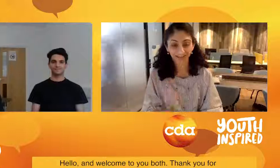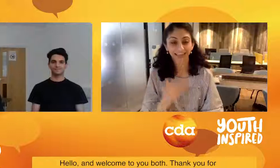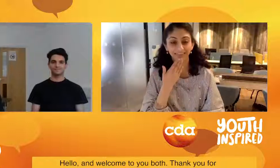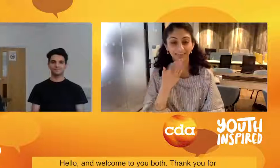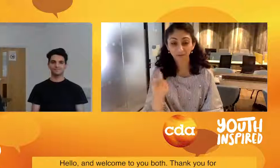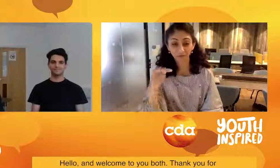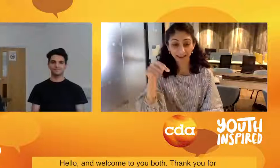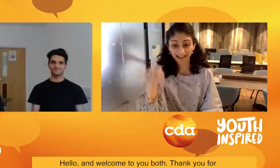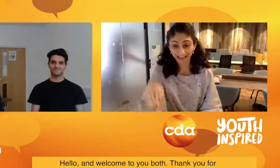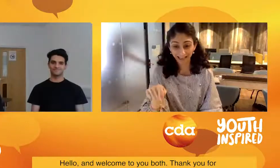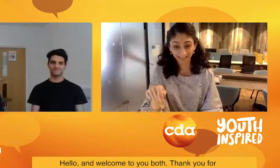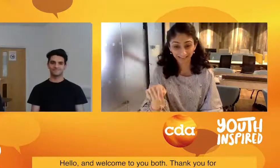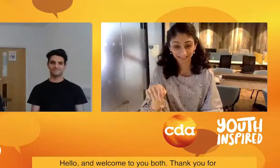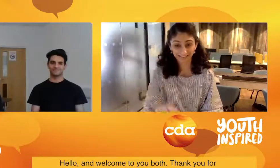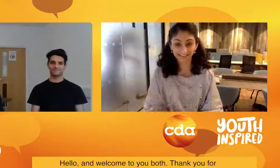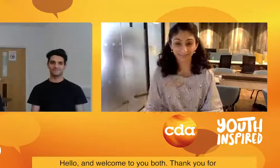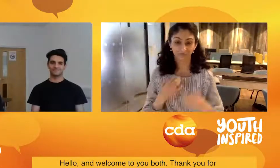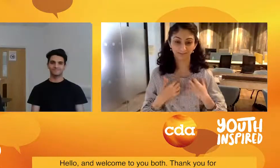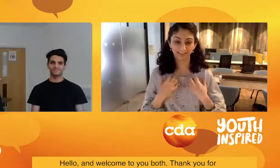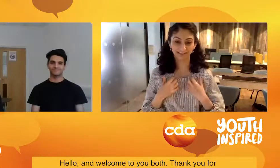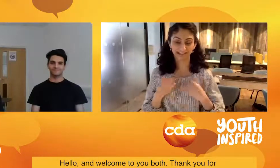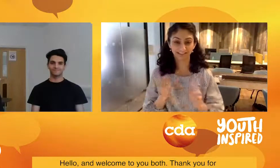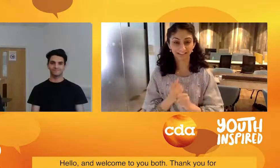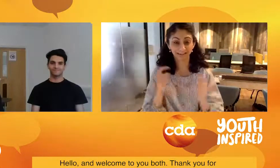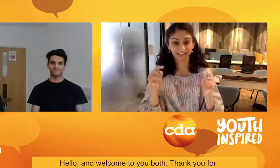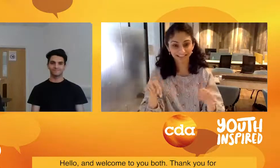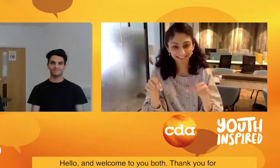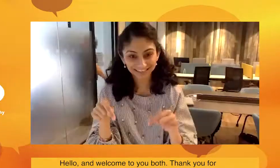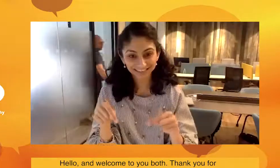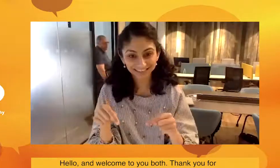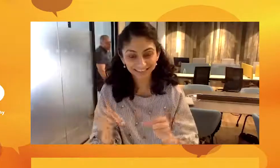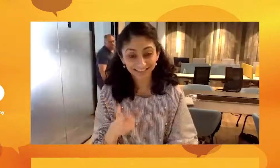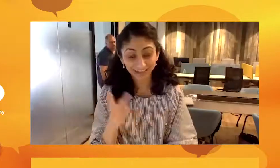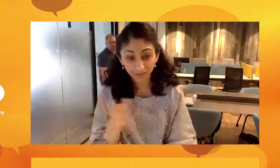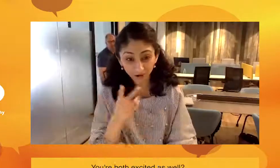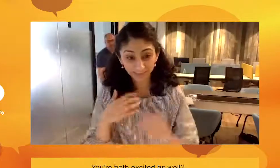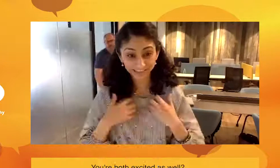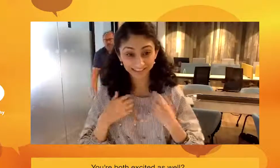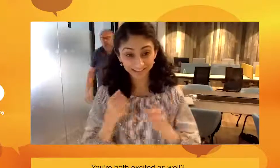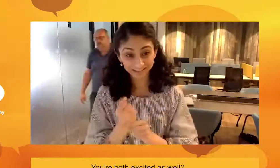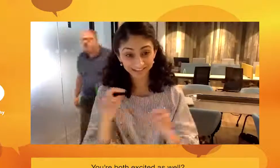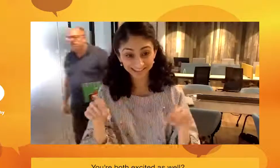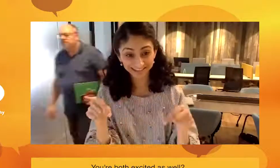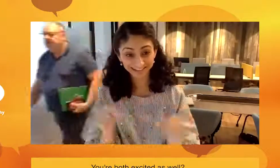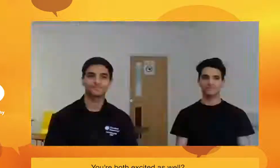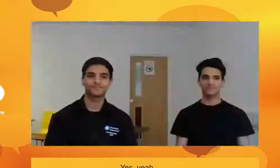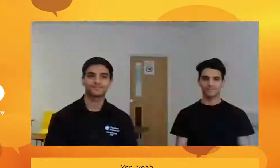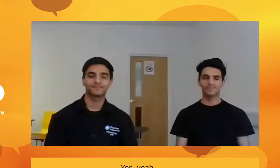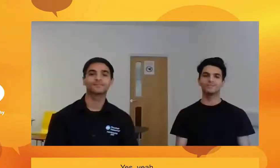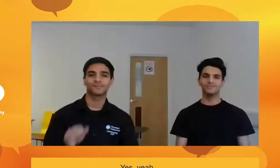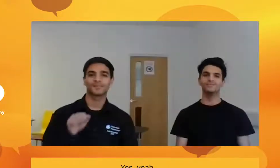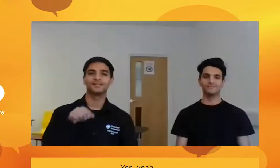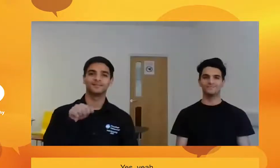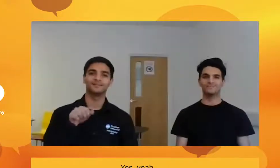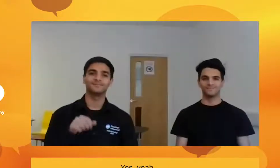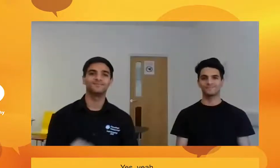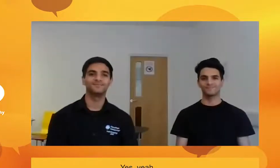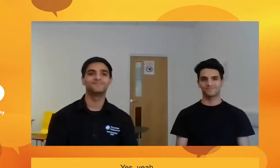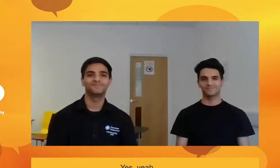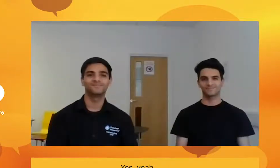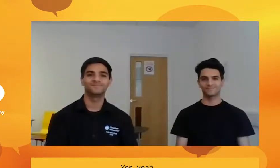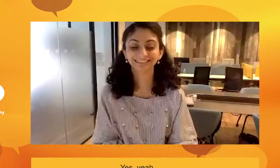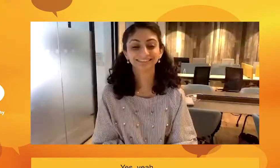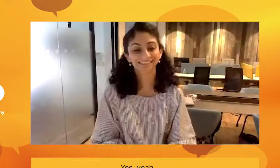Both. Thank you for being here today. I'm really excited to do this. Are you both excited as well? Yes,